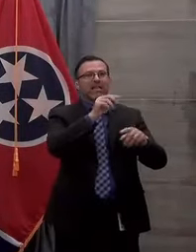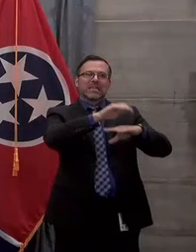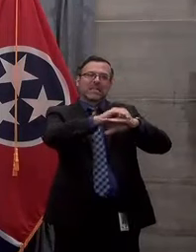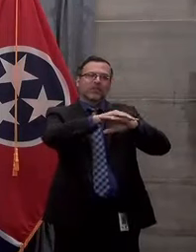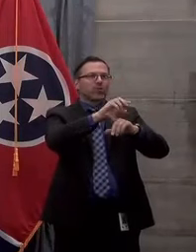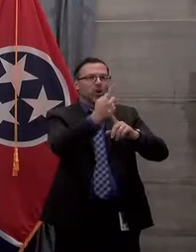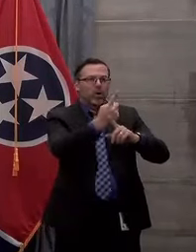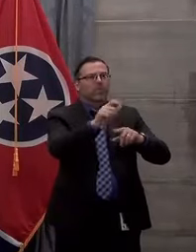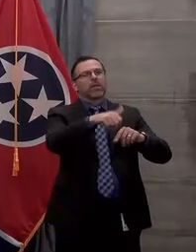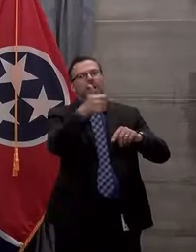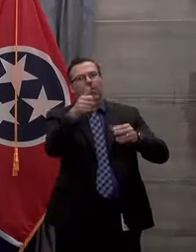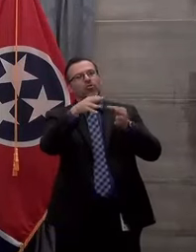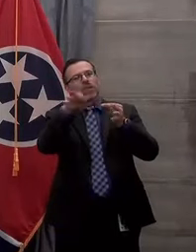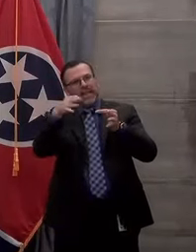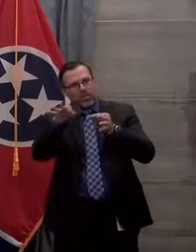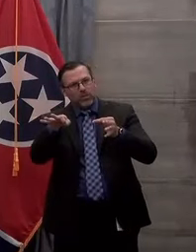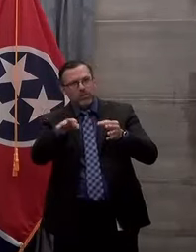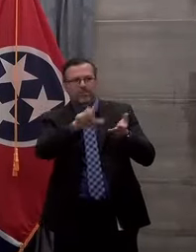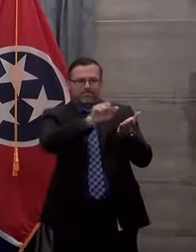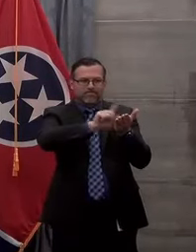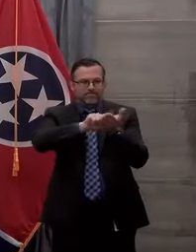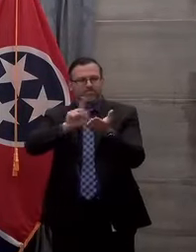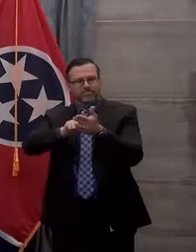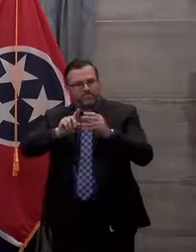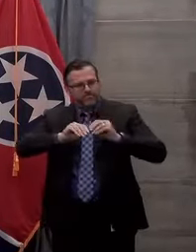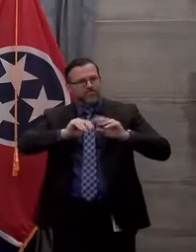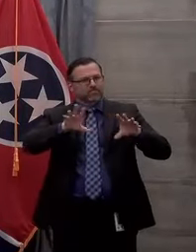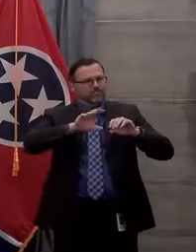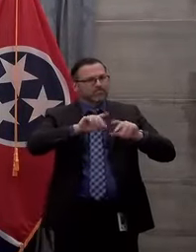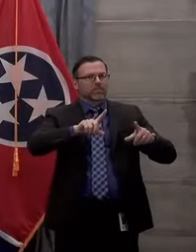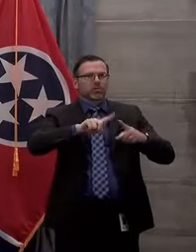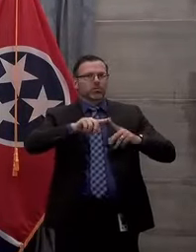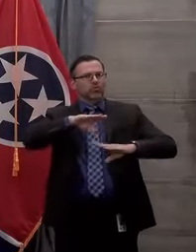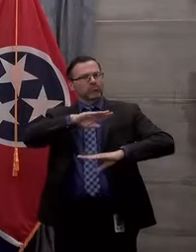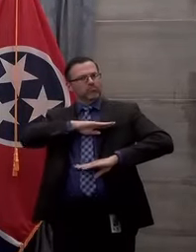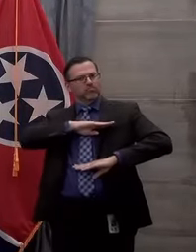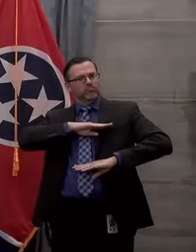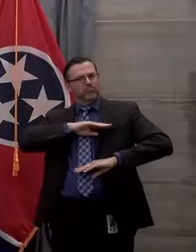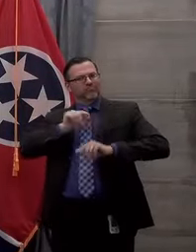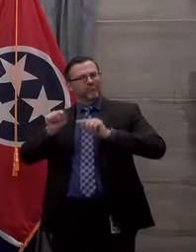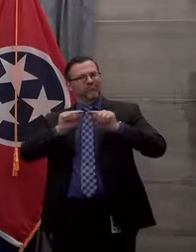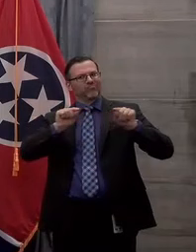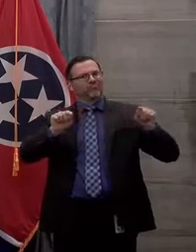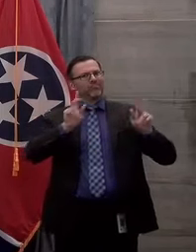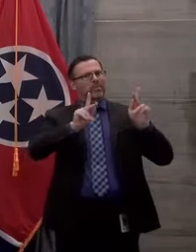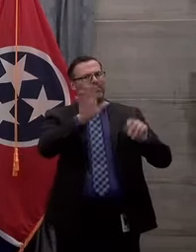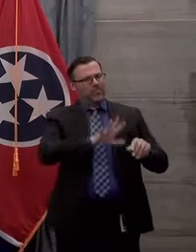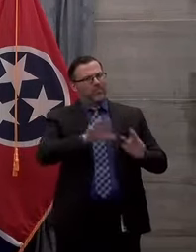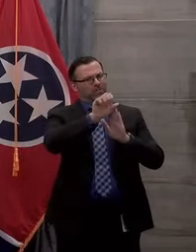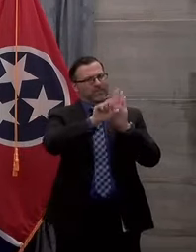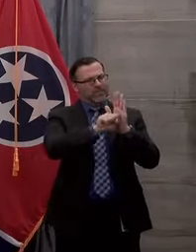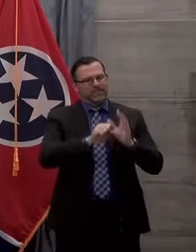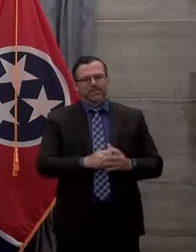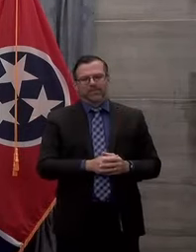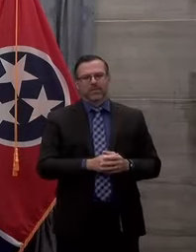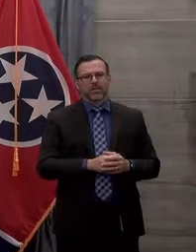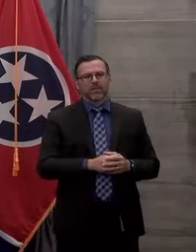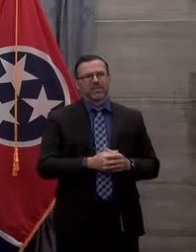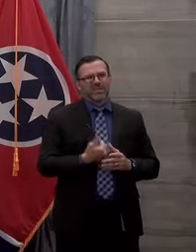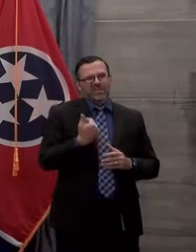trusted community partners so that we can provide more access to more people all across the state. Last month, we worked